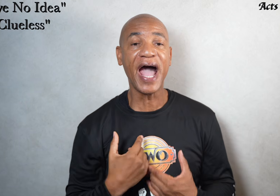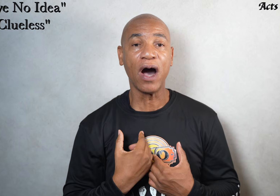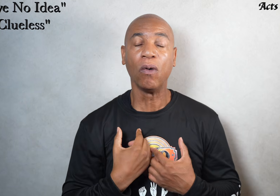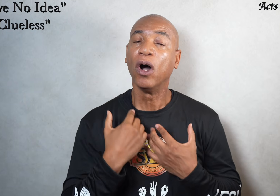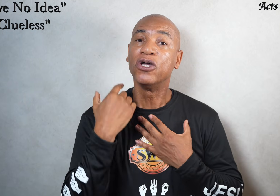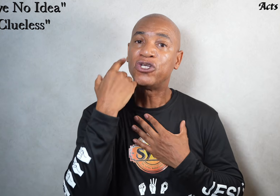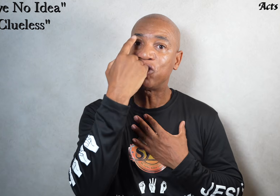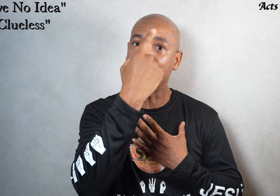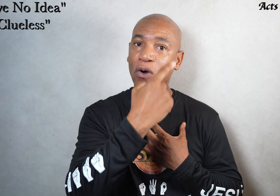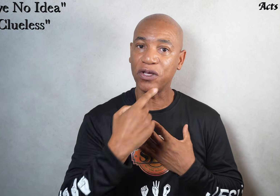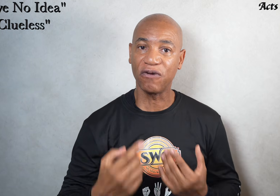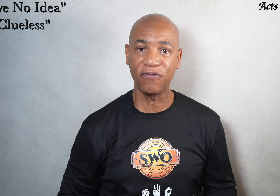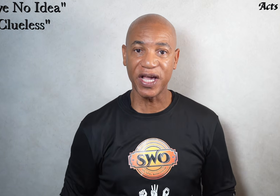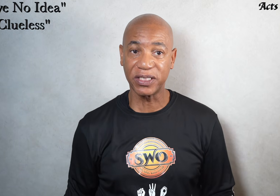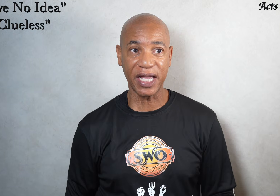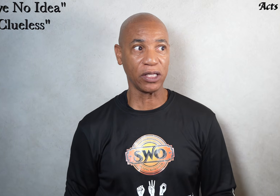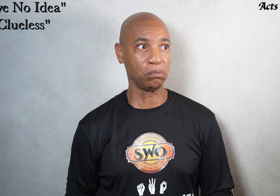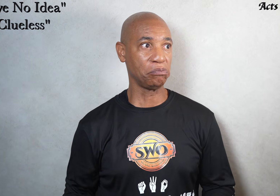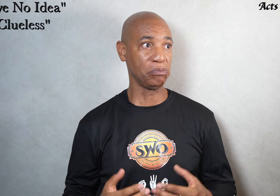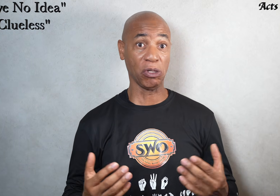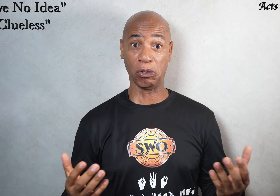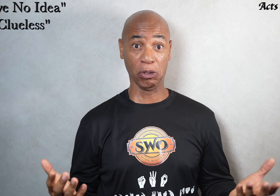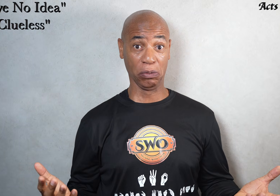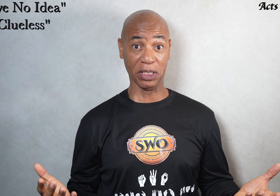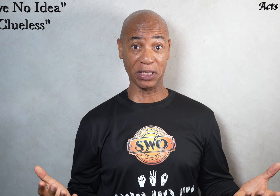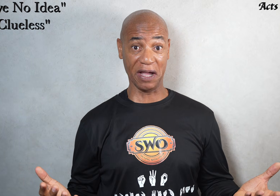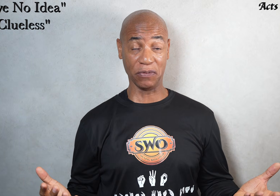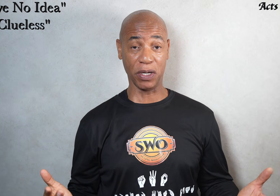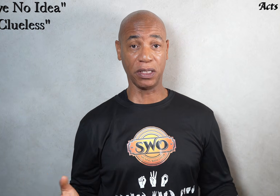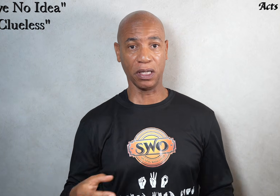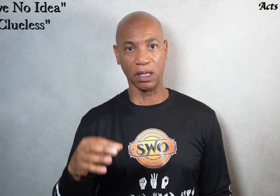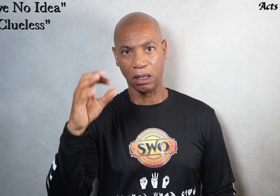Now, show on your face that you're clueless. I have no idea.